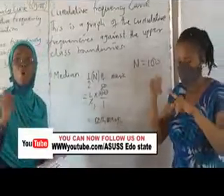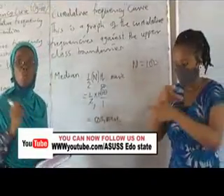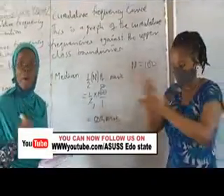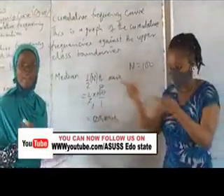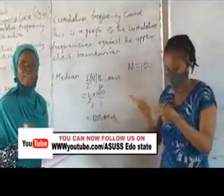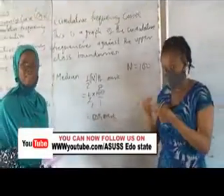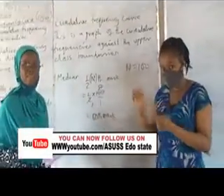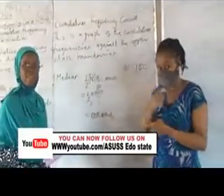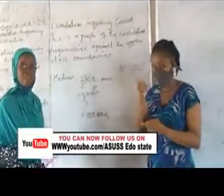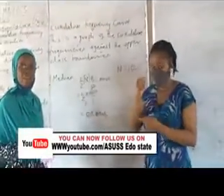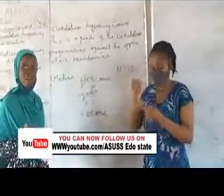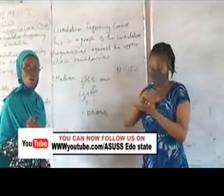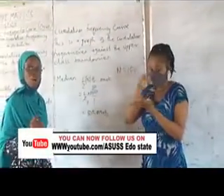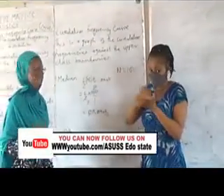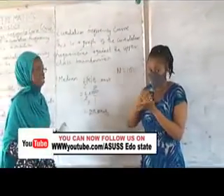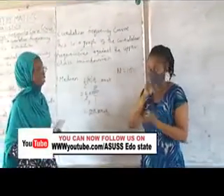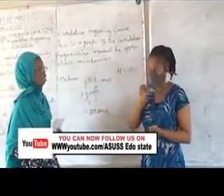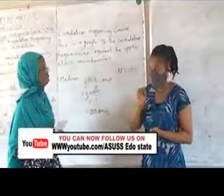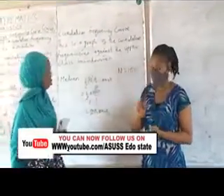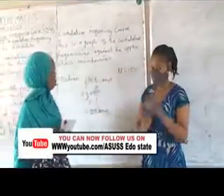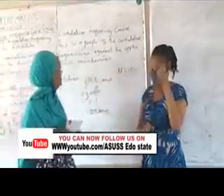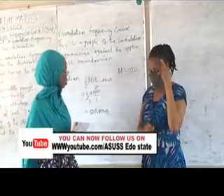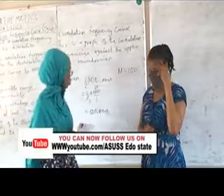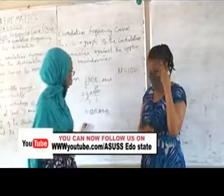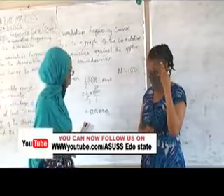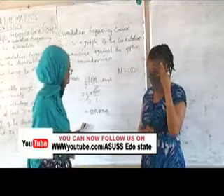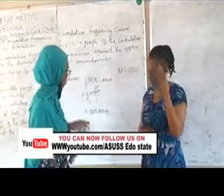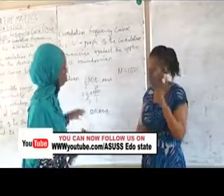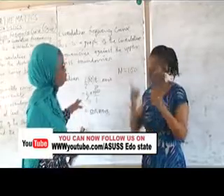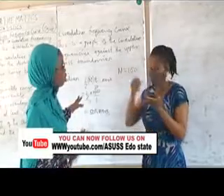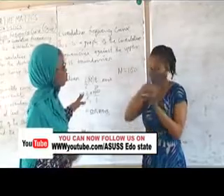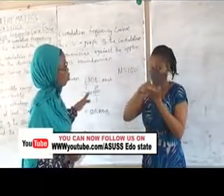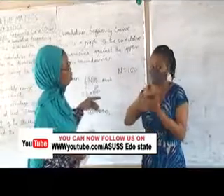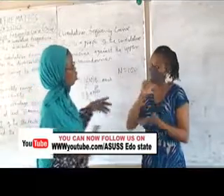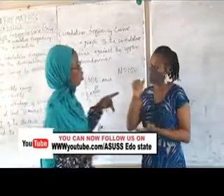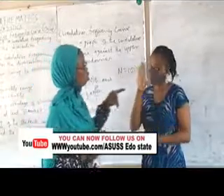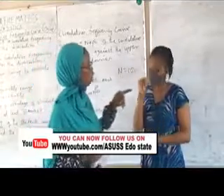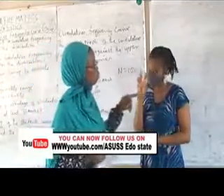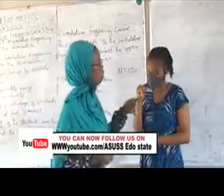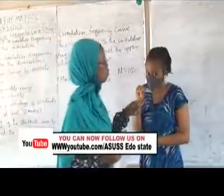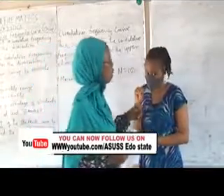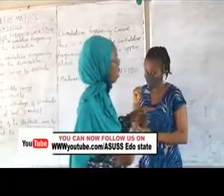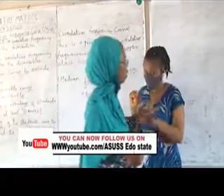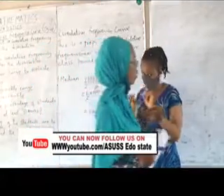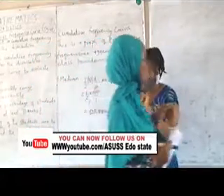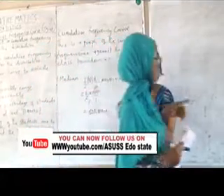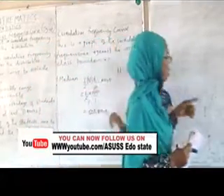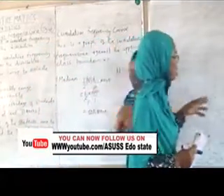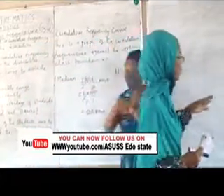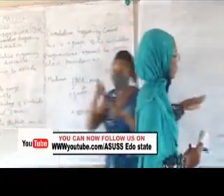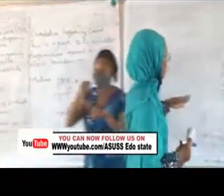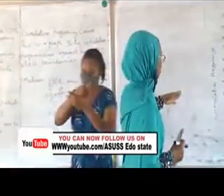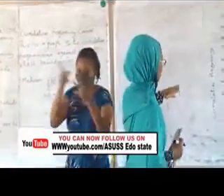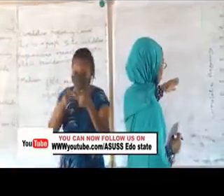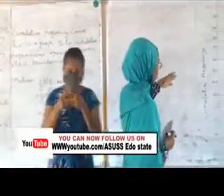is occupying. I hope that is clear. So what do? You go to the column of